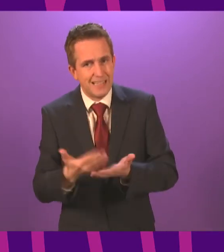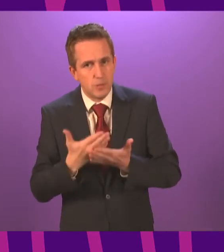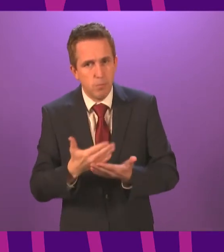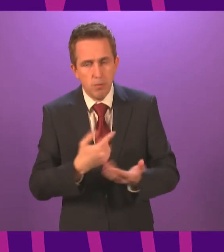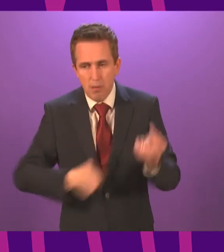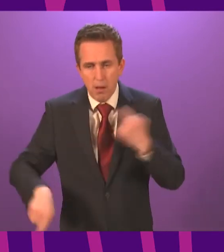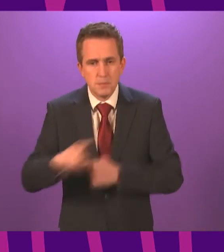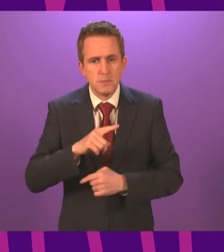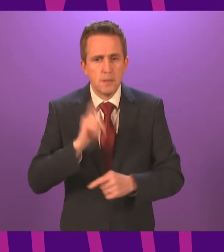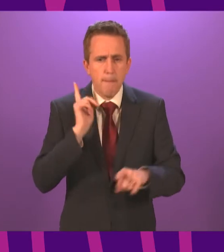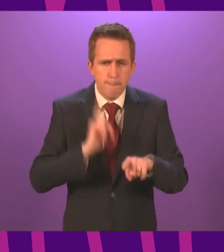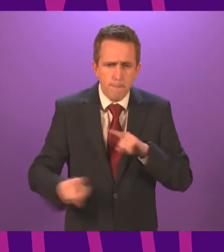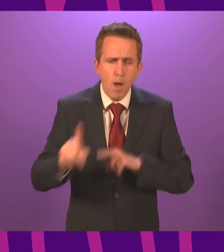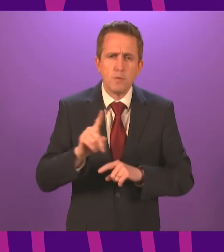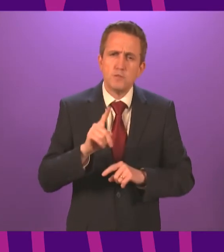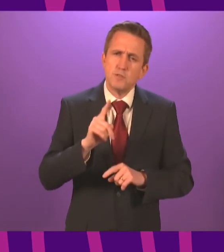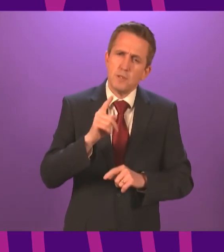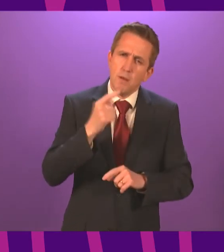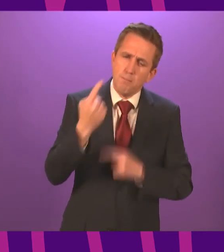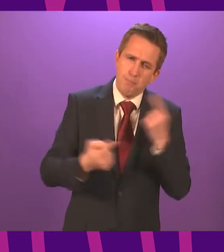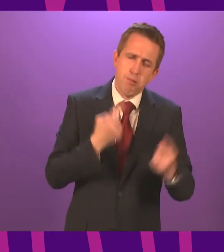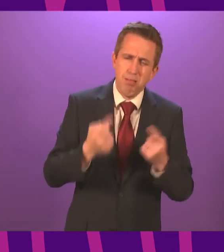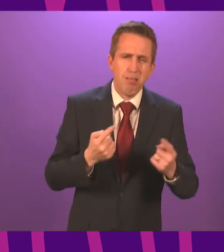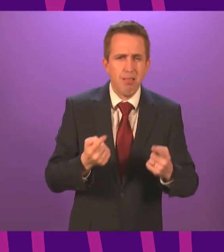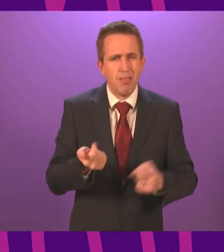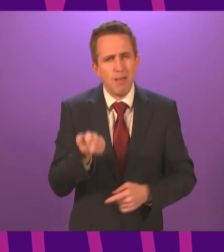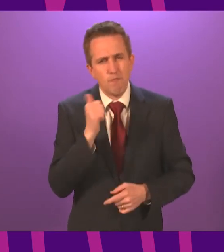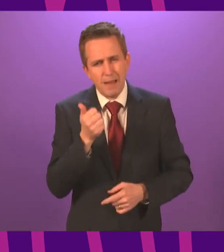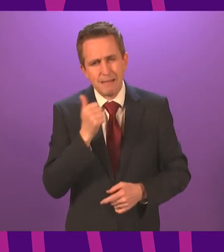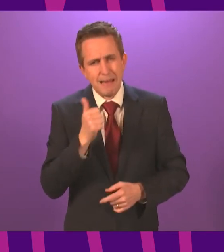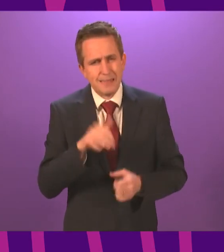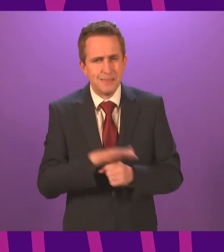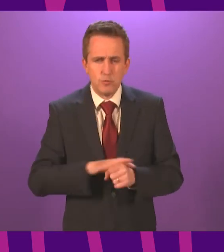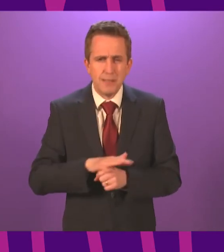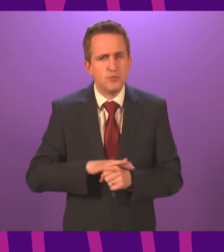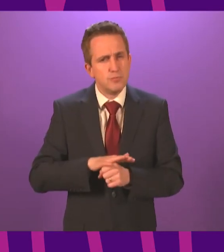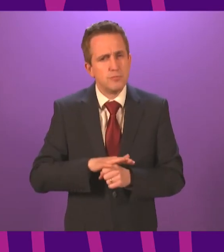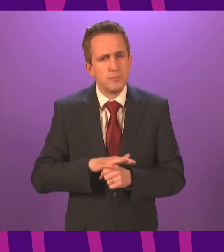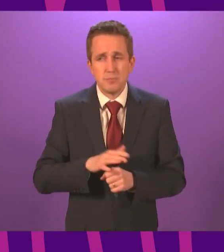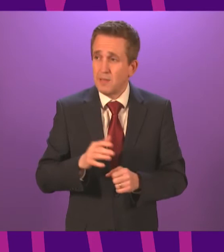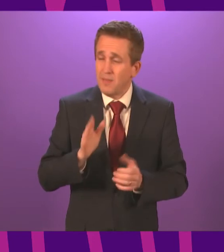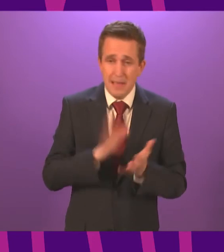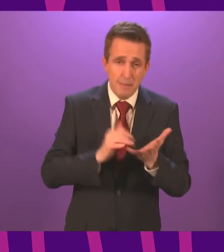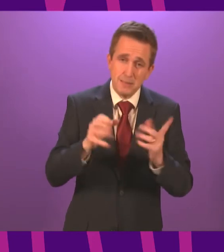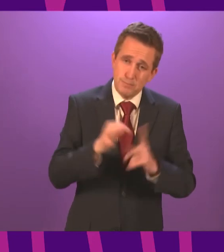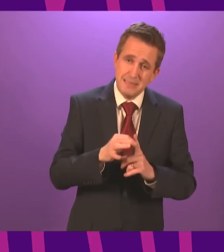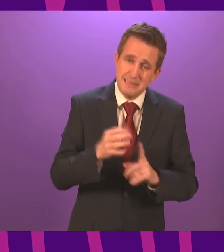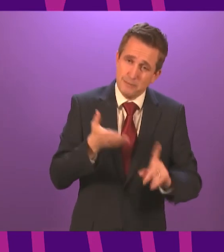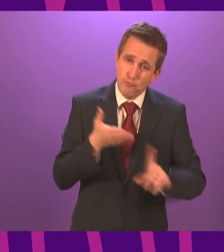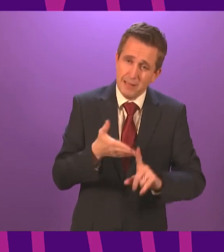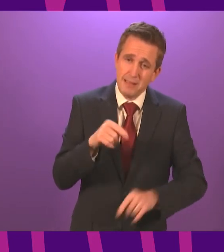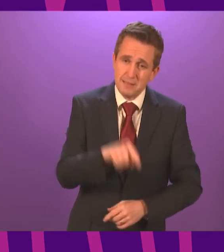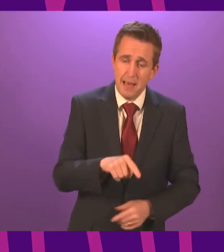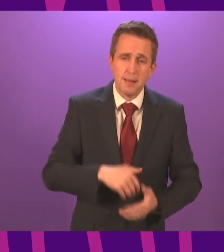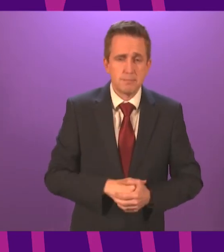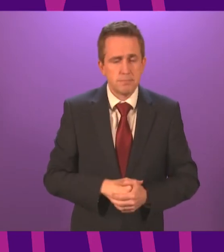huge majority of our population recognise it in these terms, and we here in Parliament need to recognise it. We